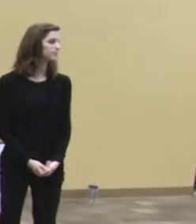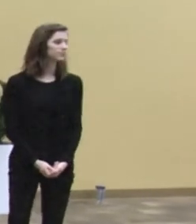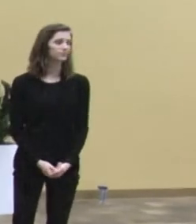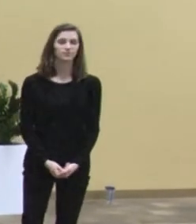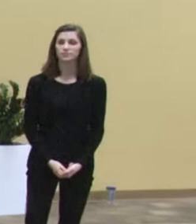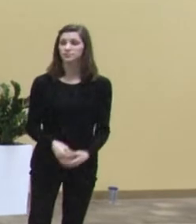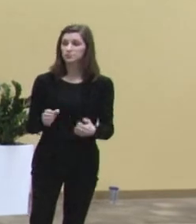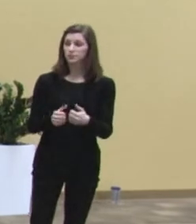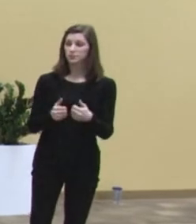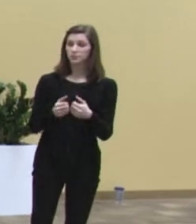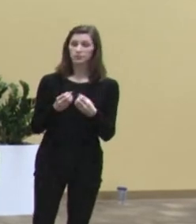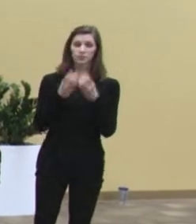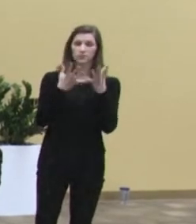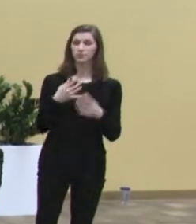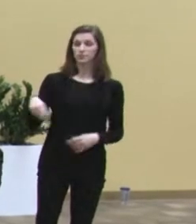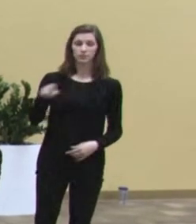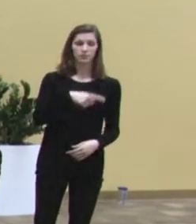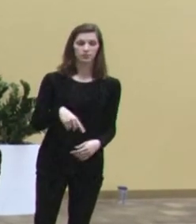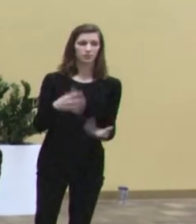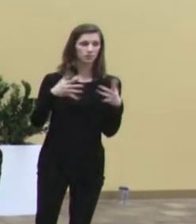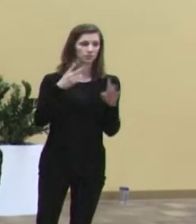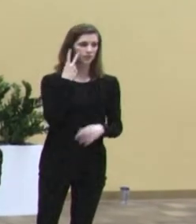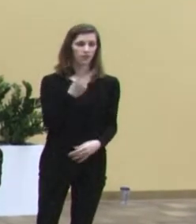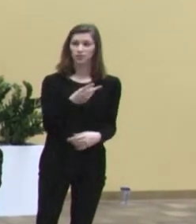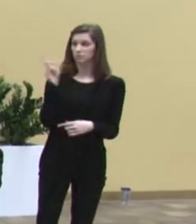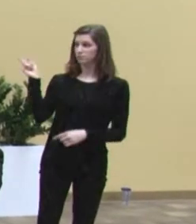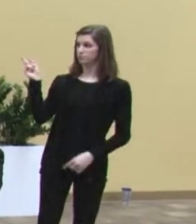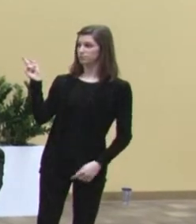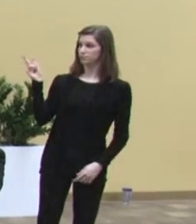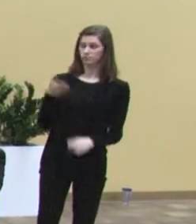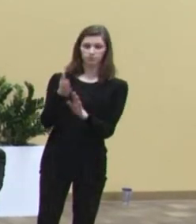How many of you have saw that video before today?